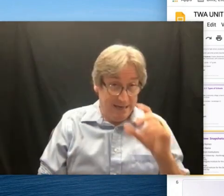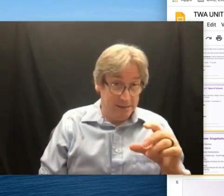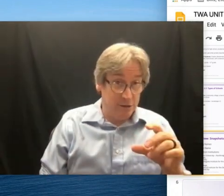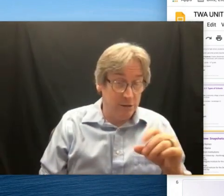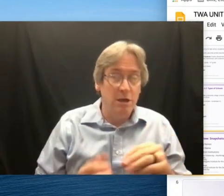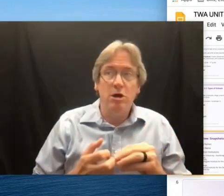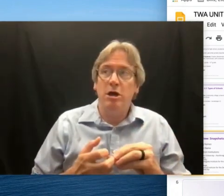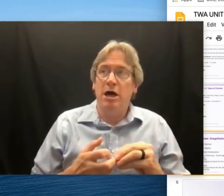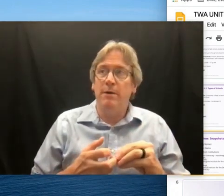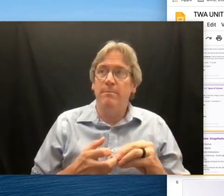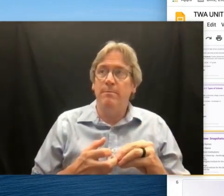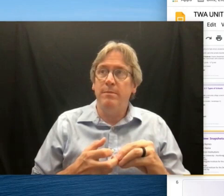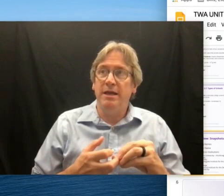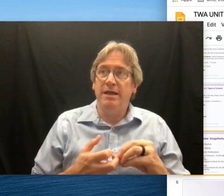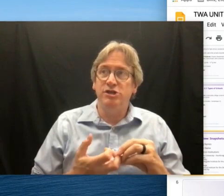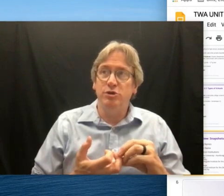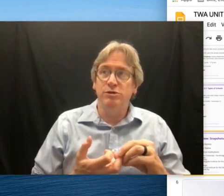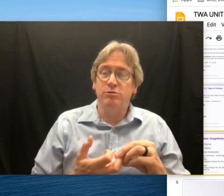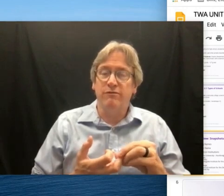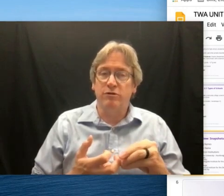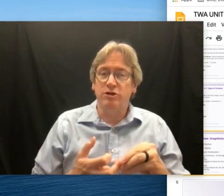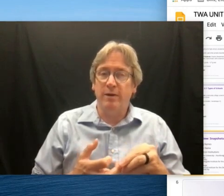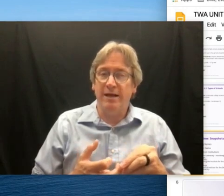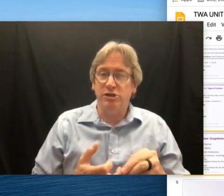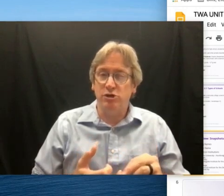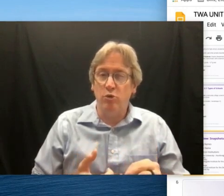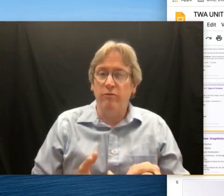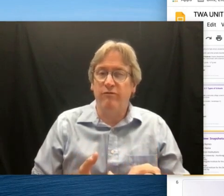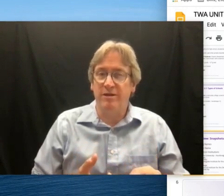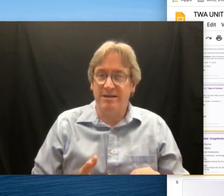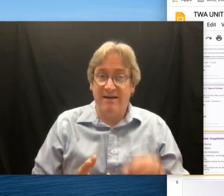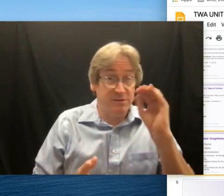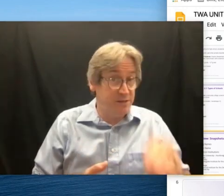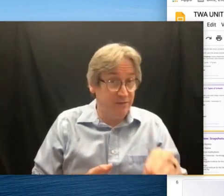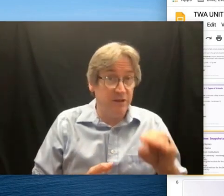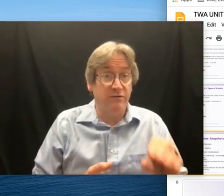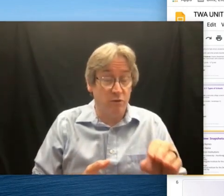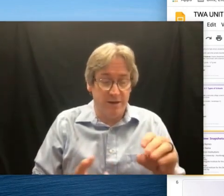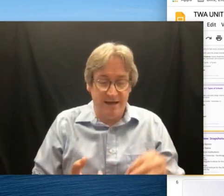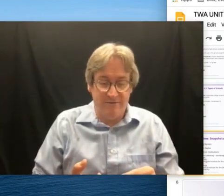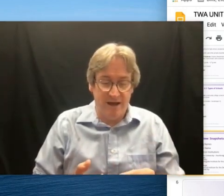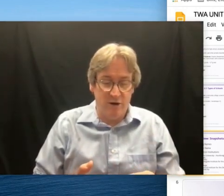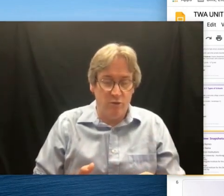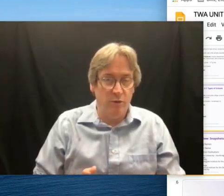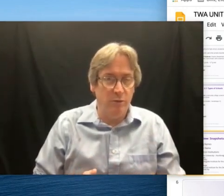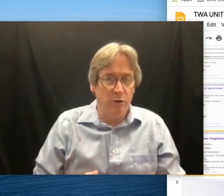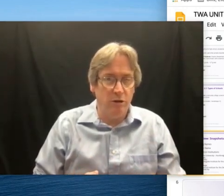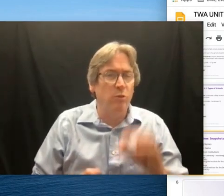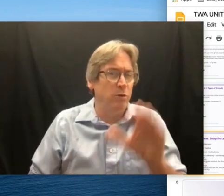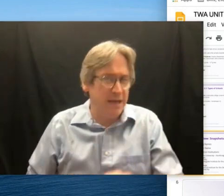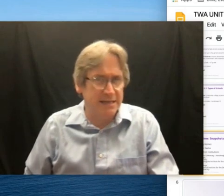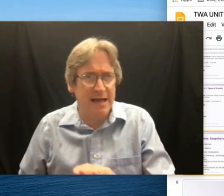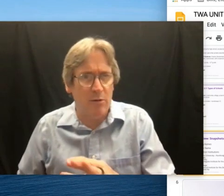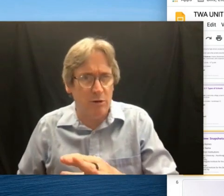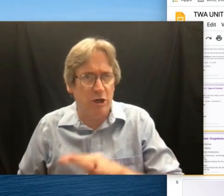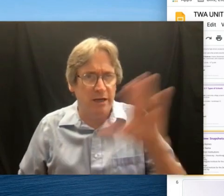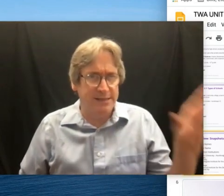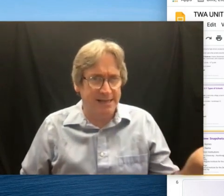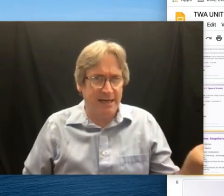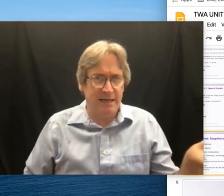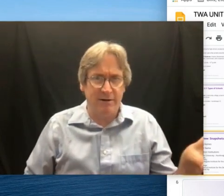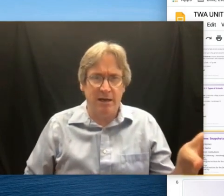What it is, it's used to refer to a school for the deaf, specifically for the deaf, and we will get to that when